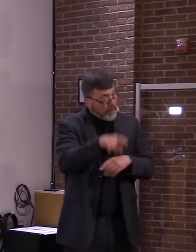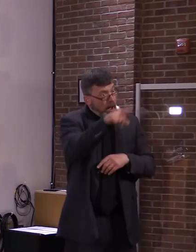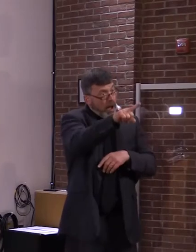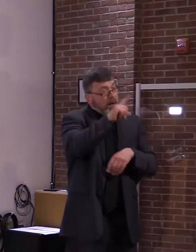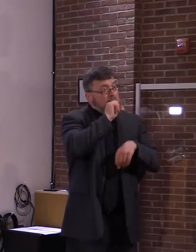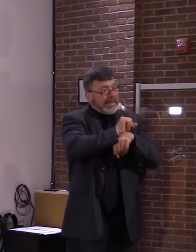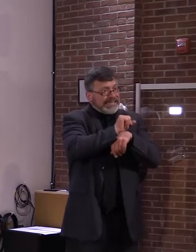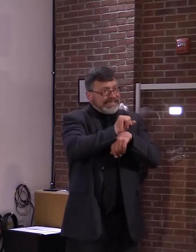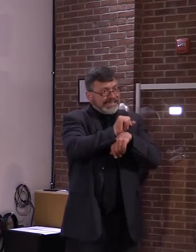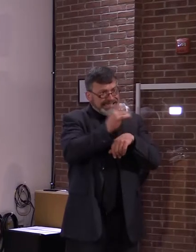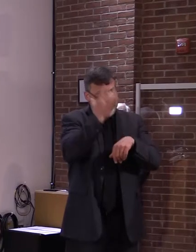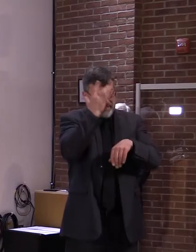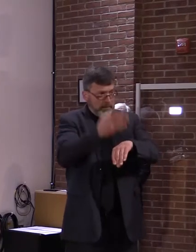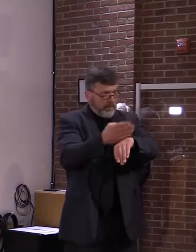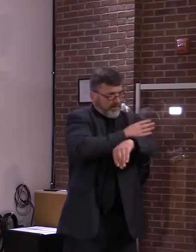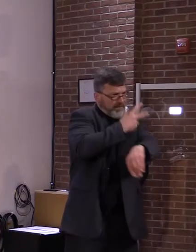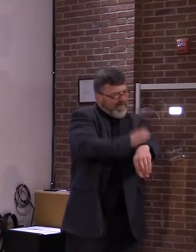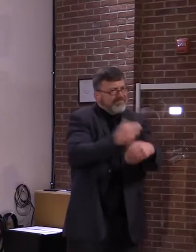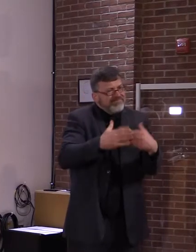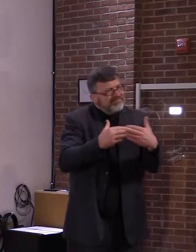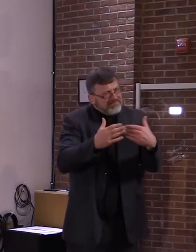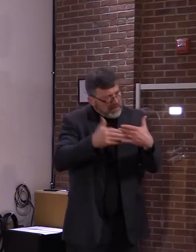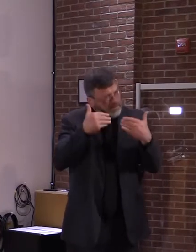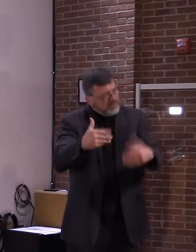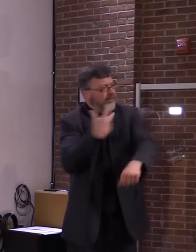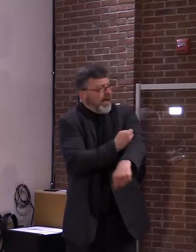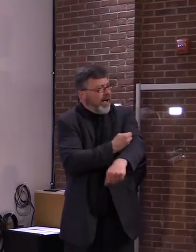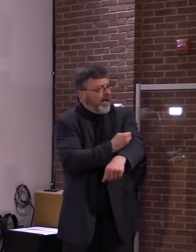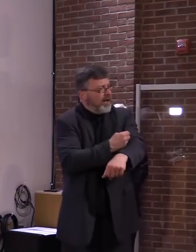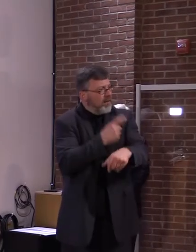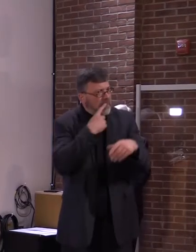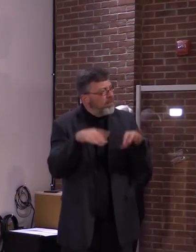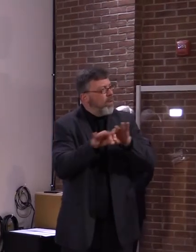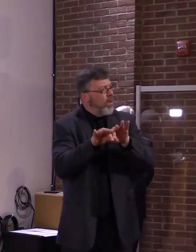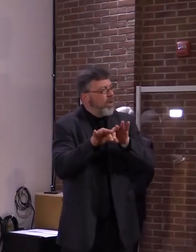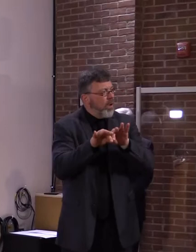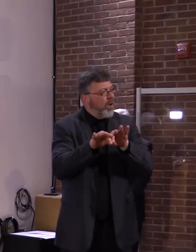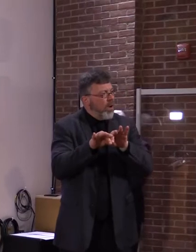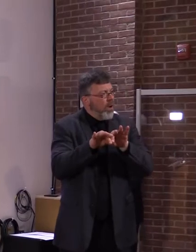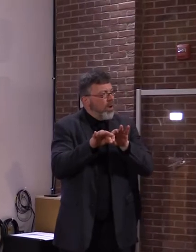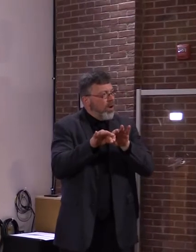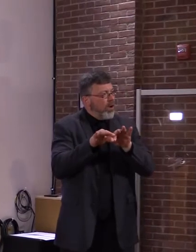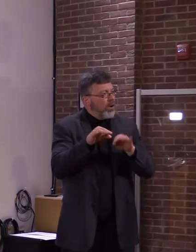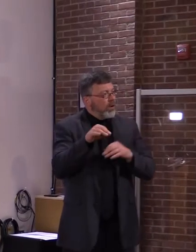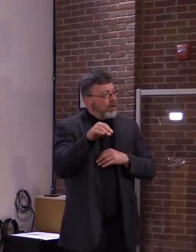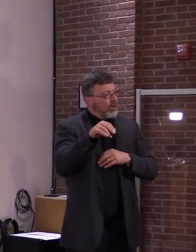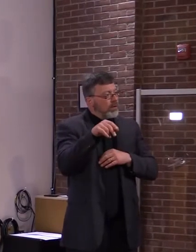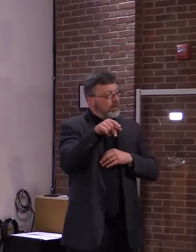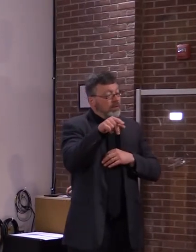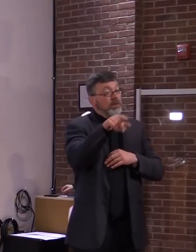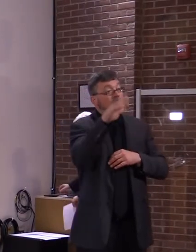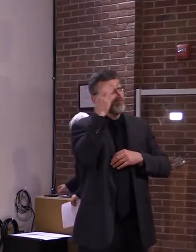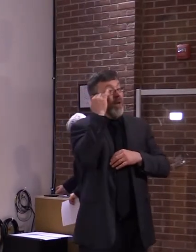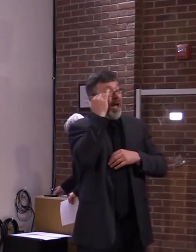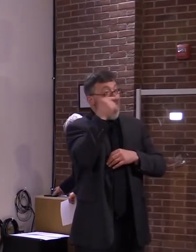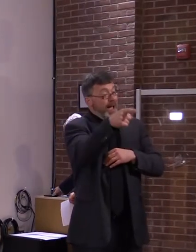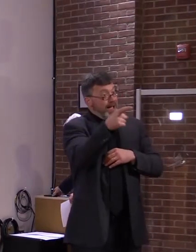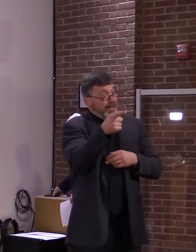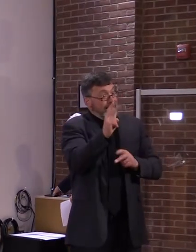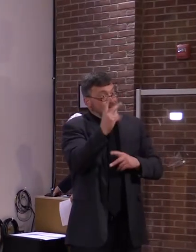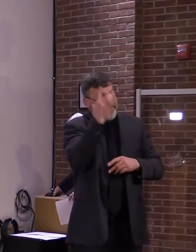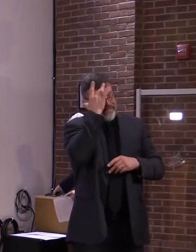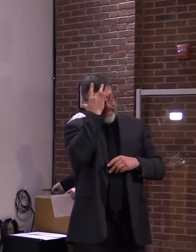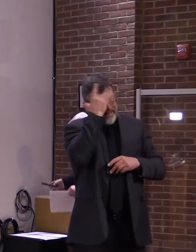infected will most likely need a booster eventually, and probably after a longer period of time than you might have